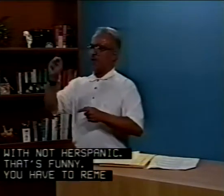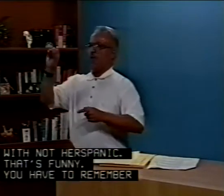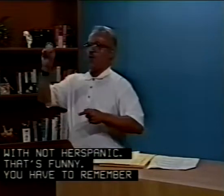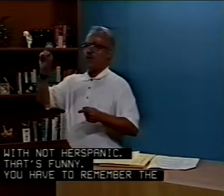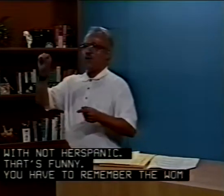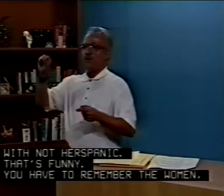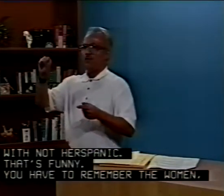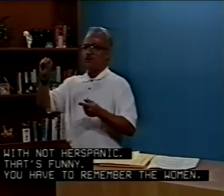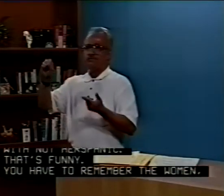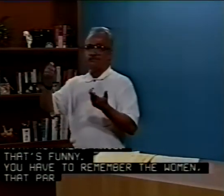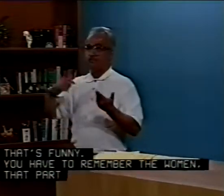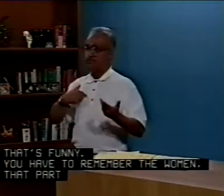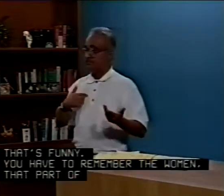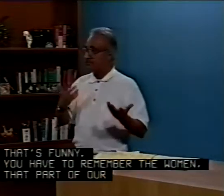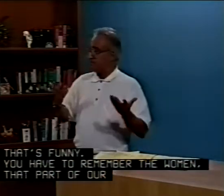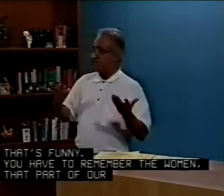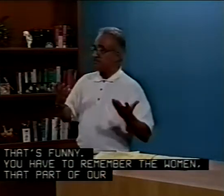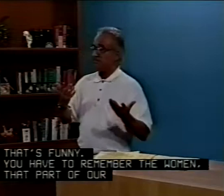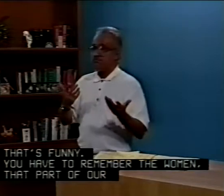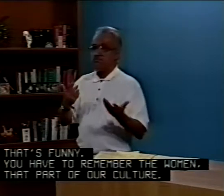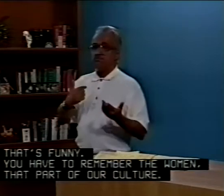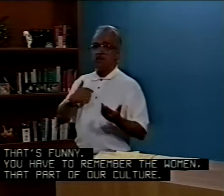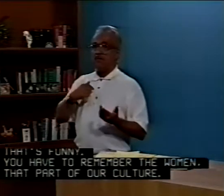And then what about the term Chicano?